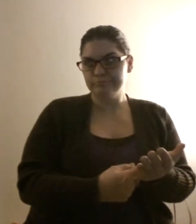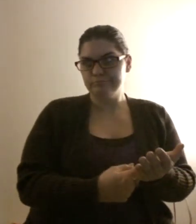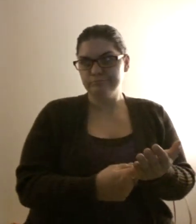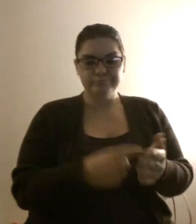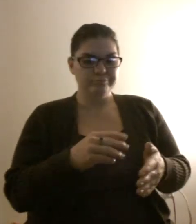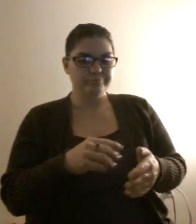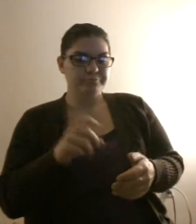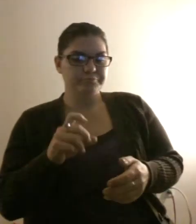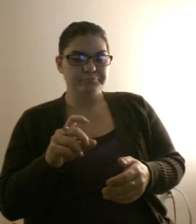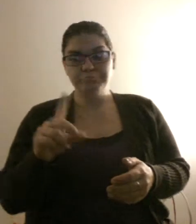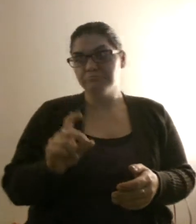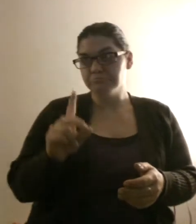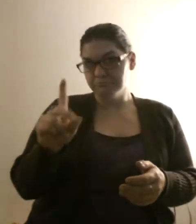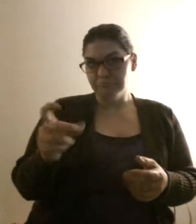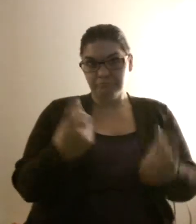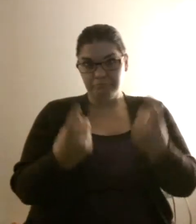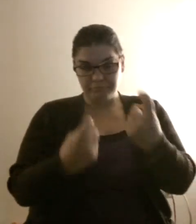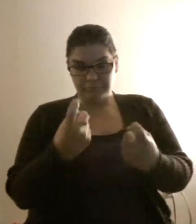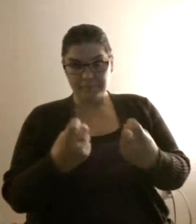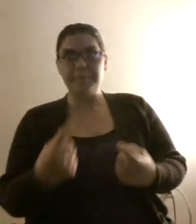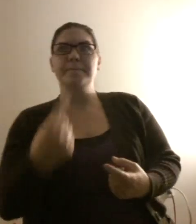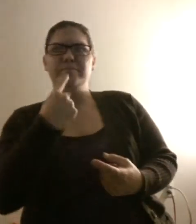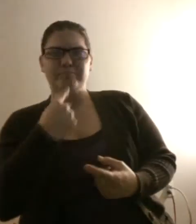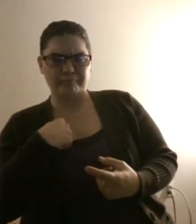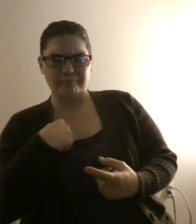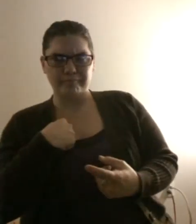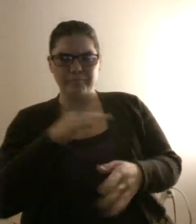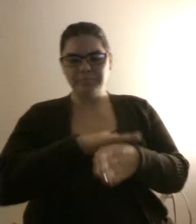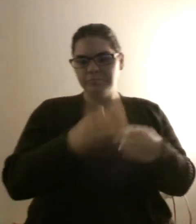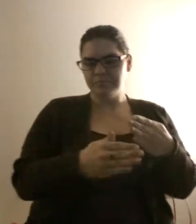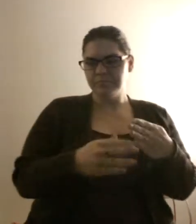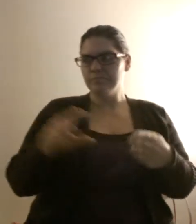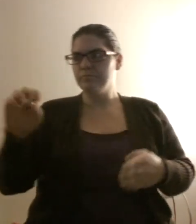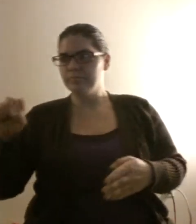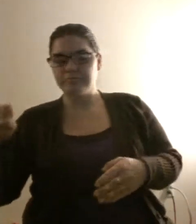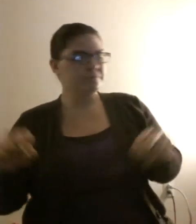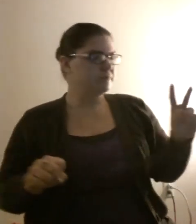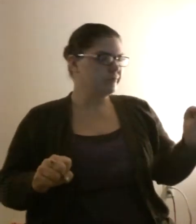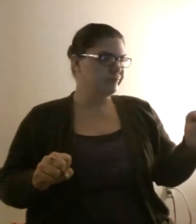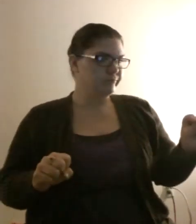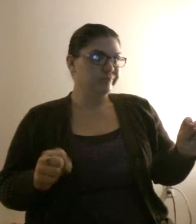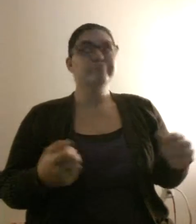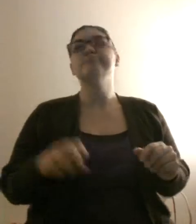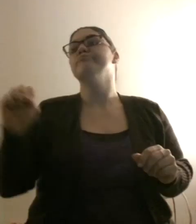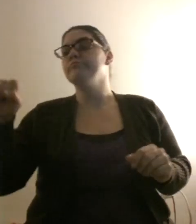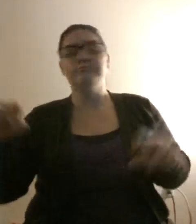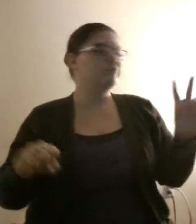with the reason why condensation takes place. Now, where we know that condensation is water collecting on the outside of a cup. What I want to know is